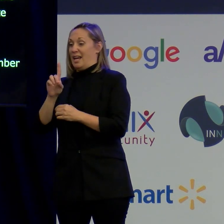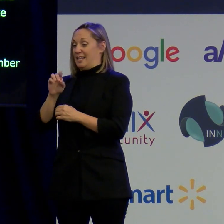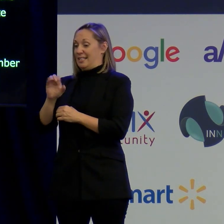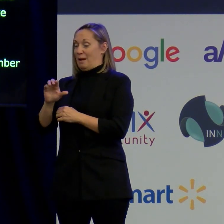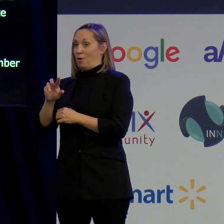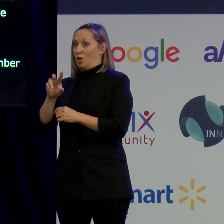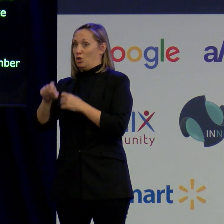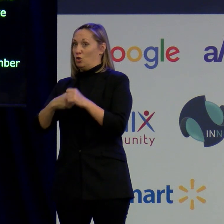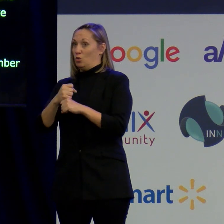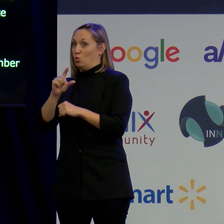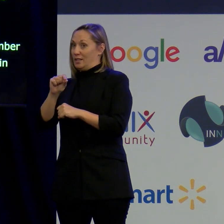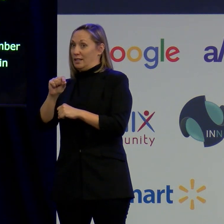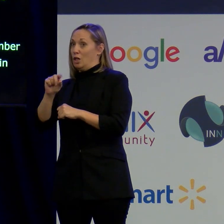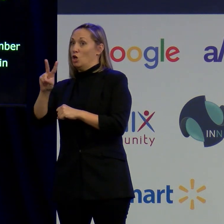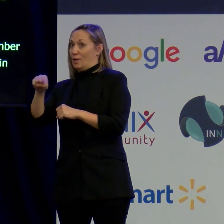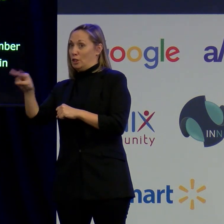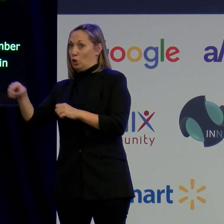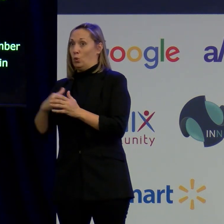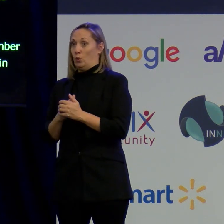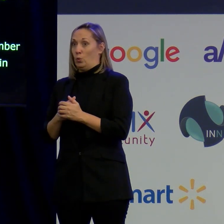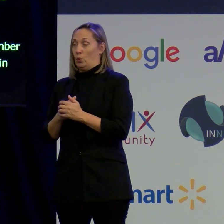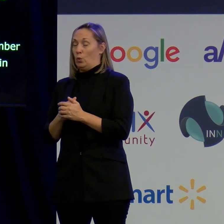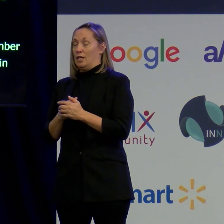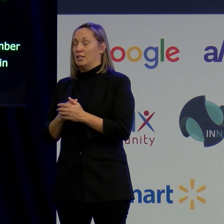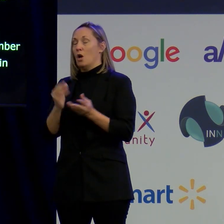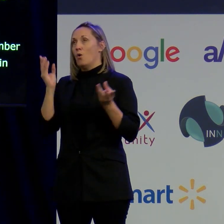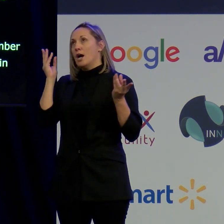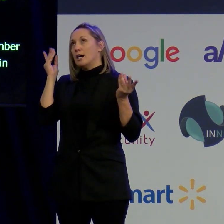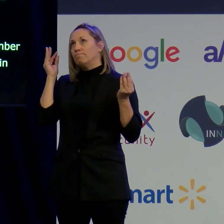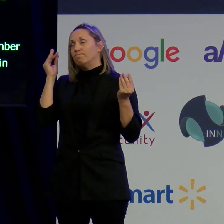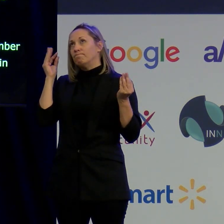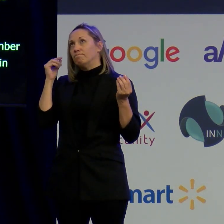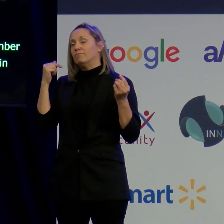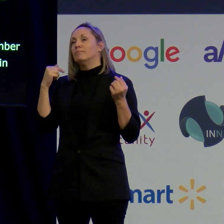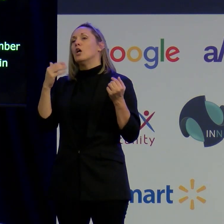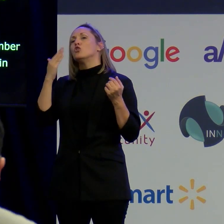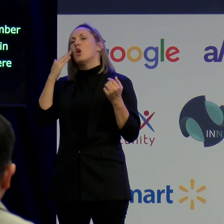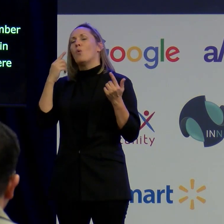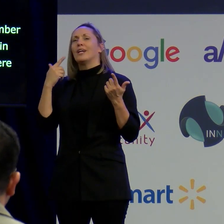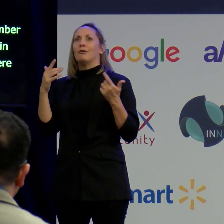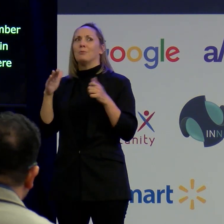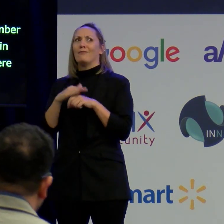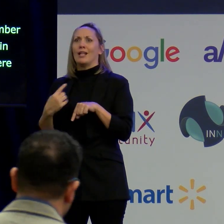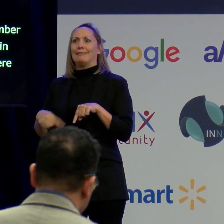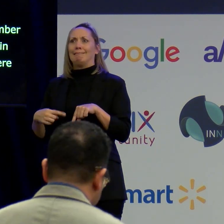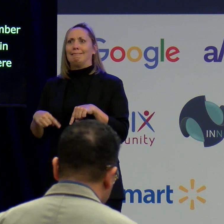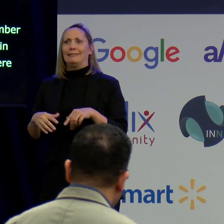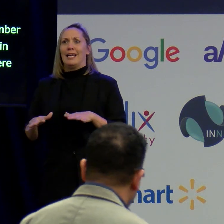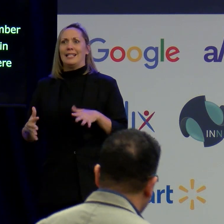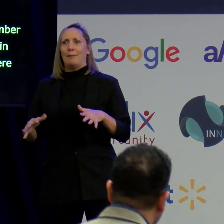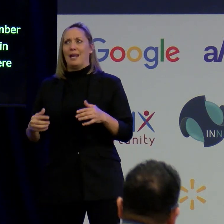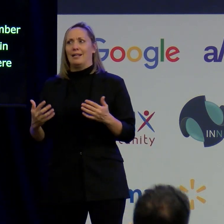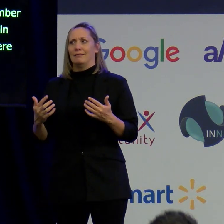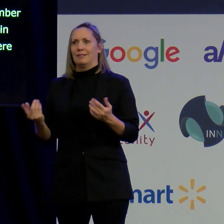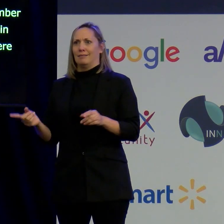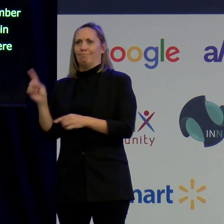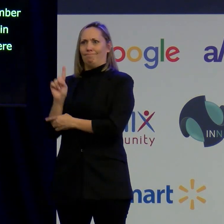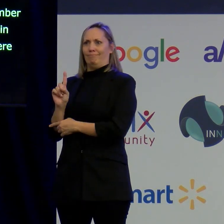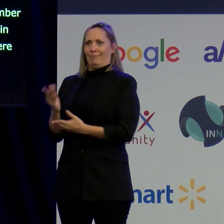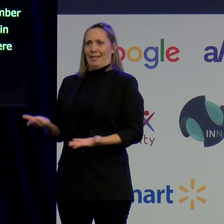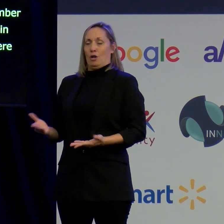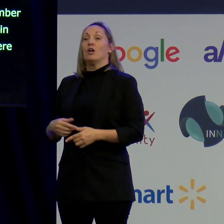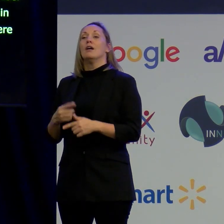2022. And I was sitting there this weekend thinking this through, knowing that I was going to be completely intimidated coming up here. And I